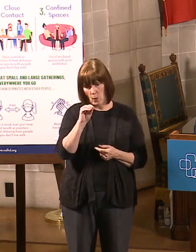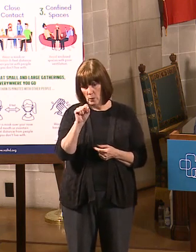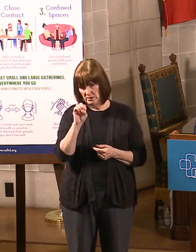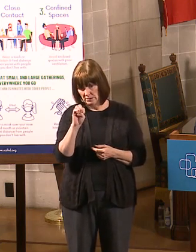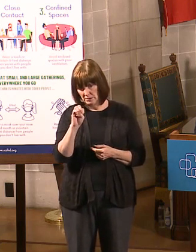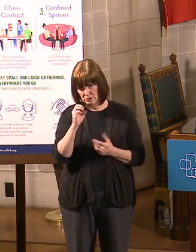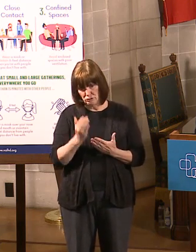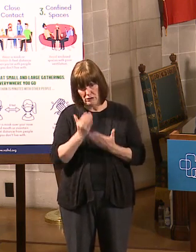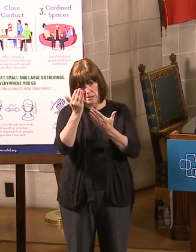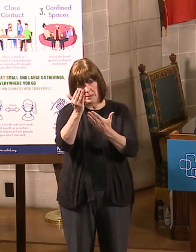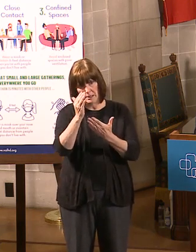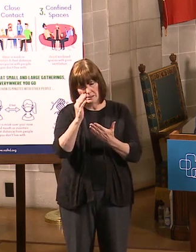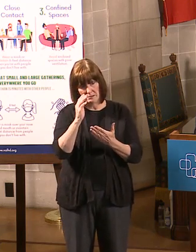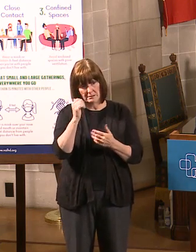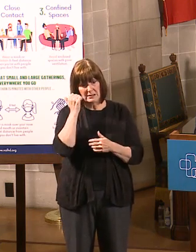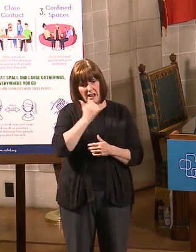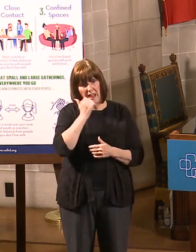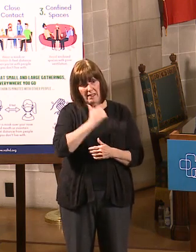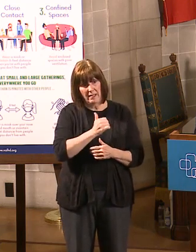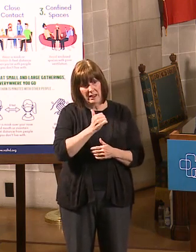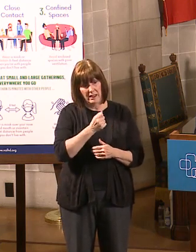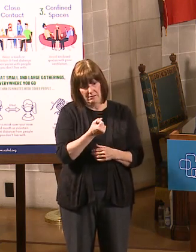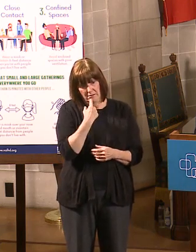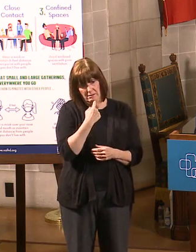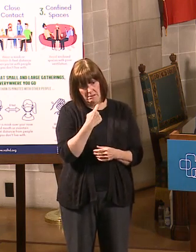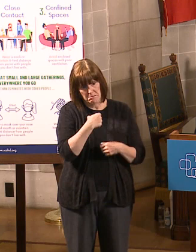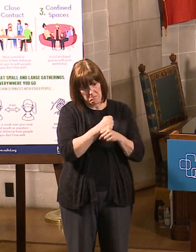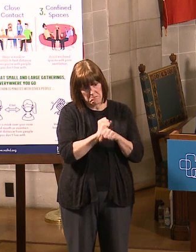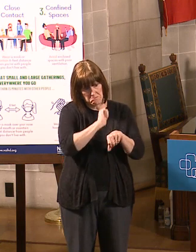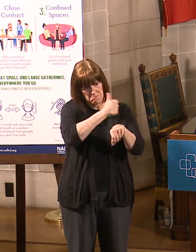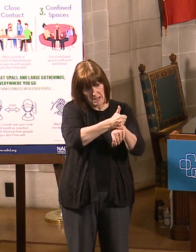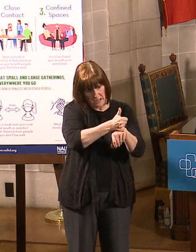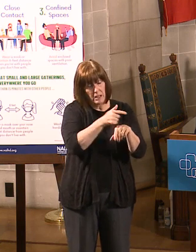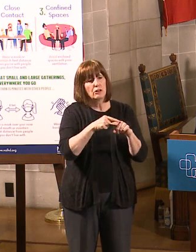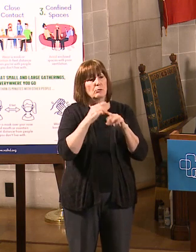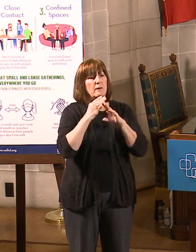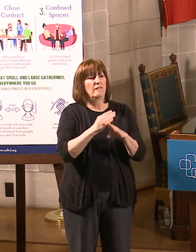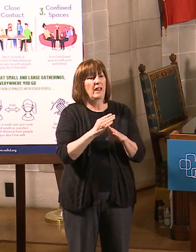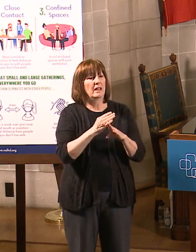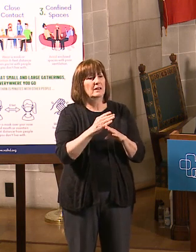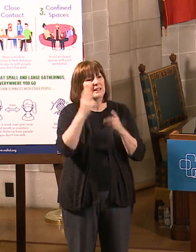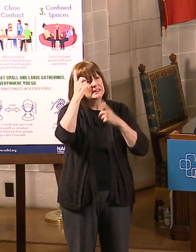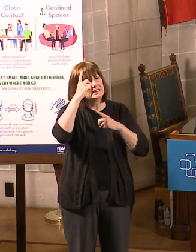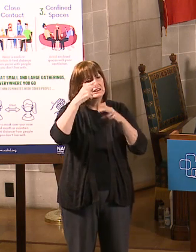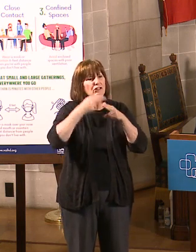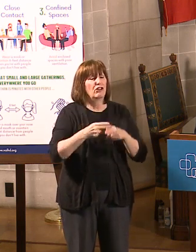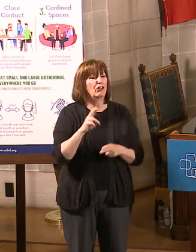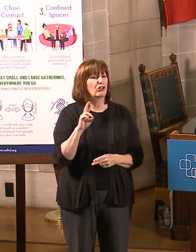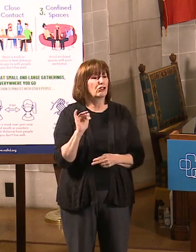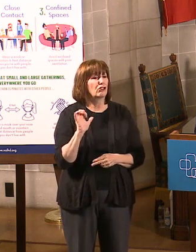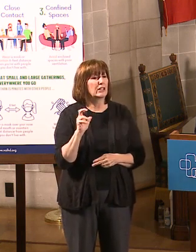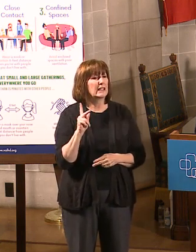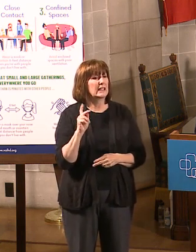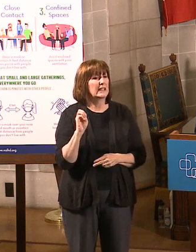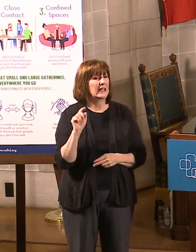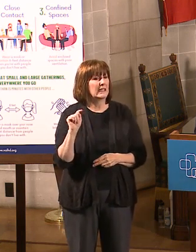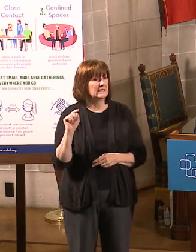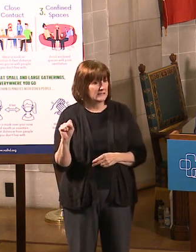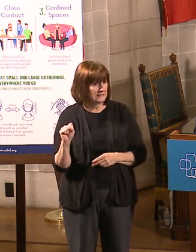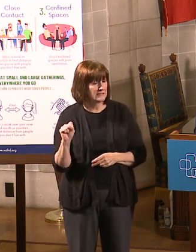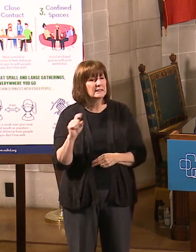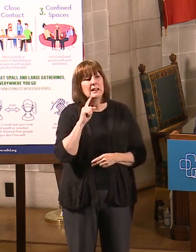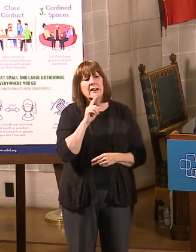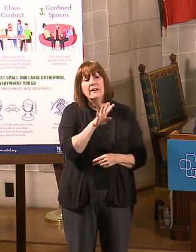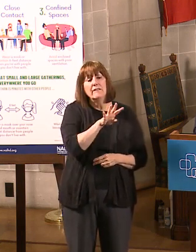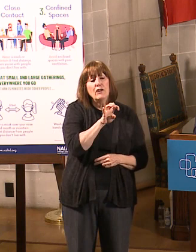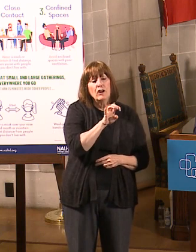the recommended daily allowance for vitamin D was made, it was to prevent a disease called Ricketts, and they found that 400 international